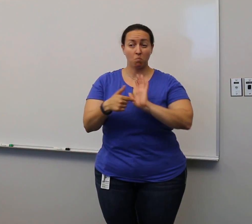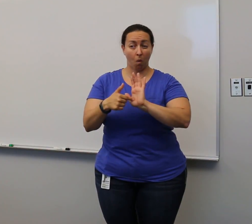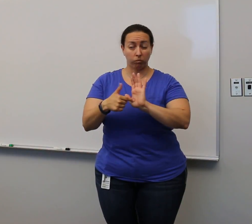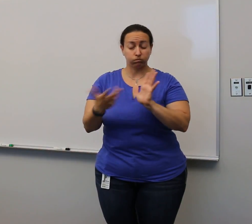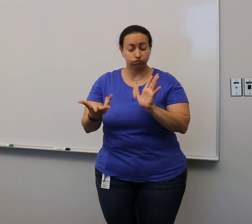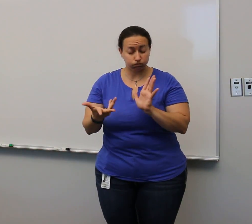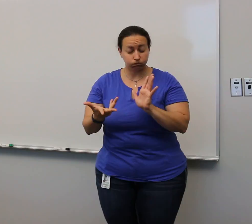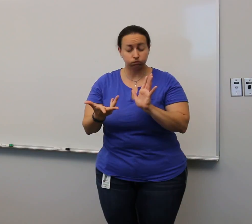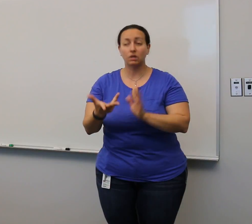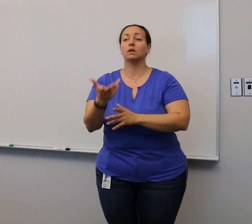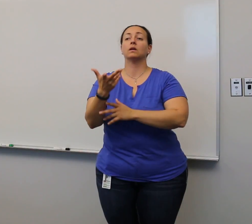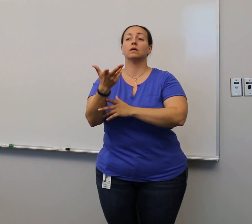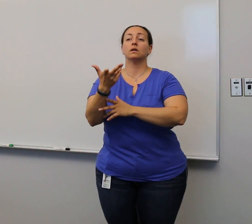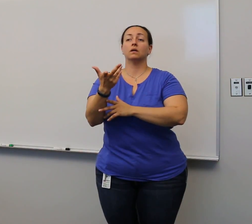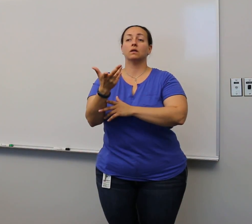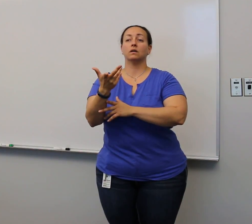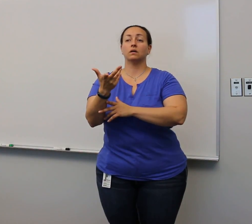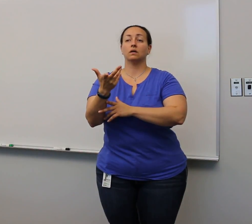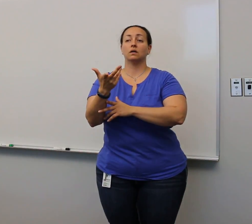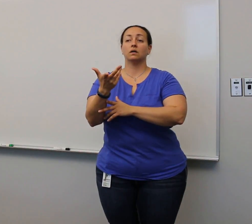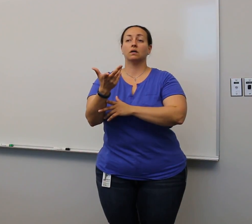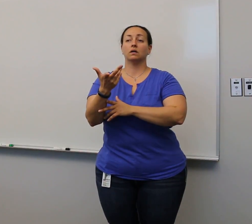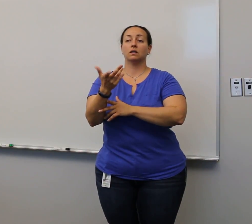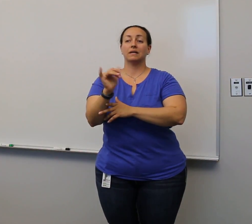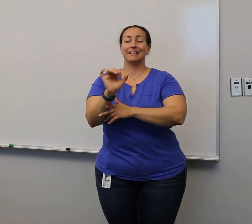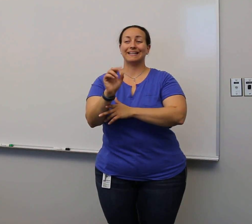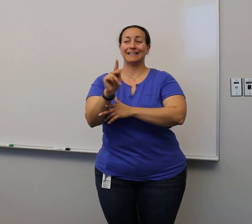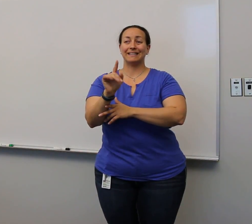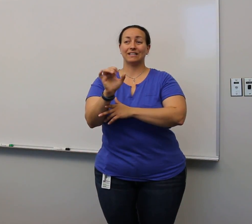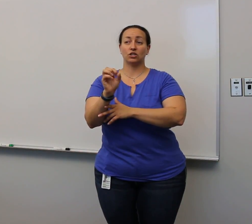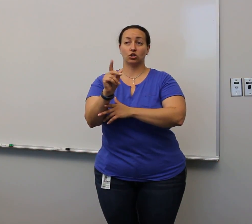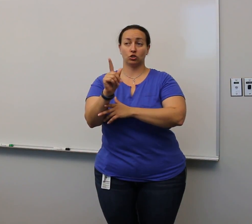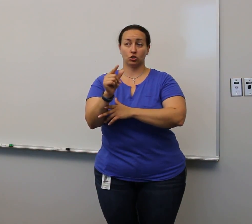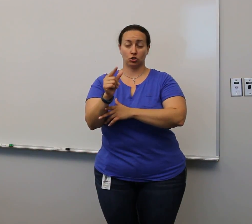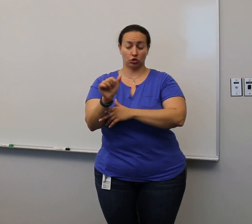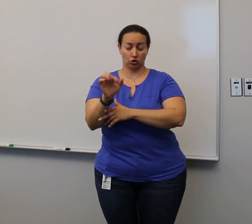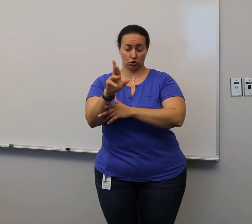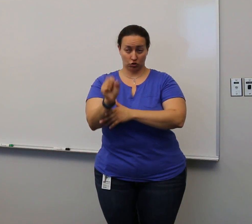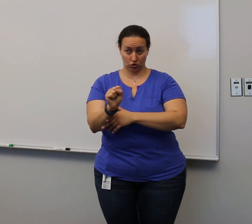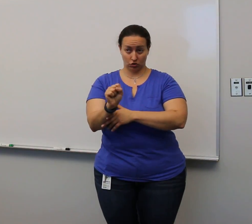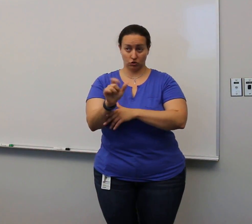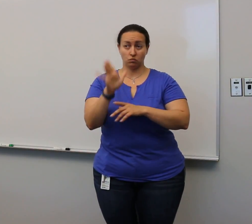adding means we're taking a number and moving to the right.